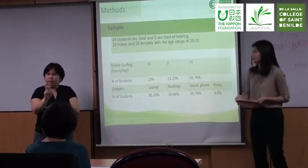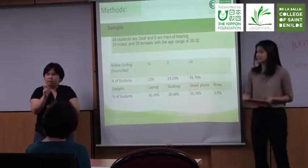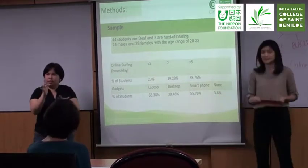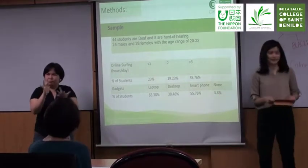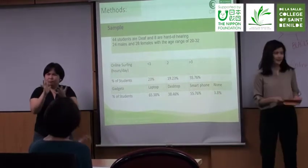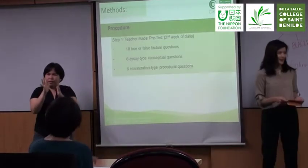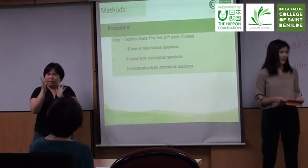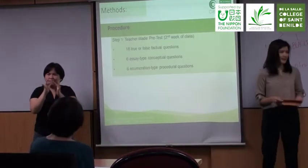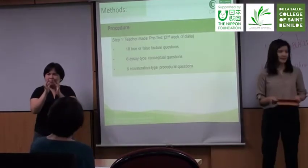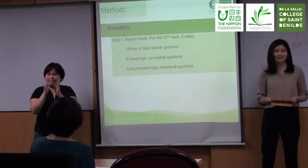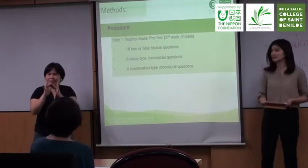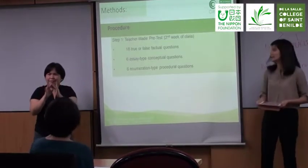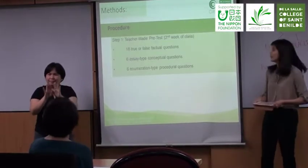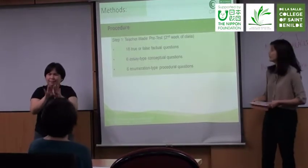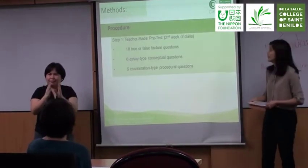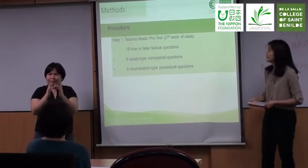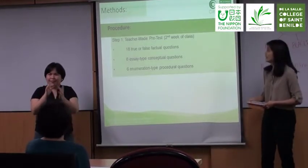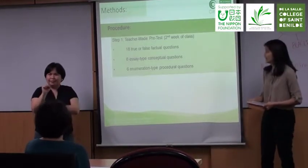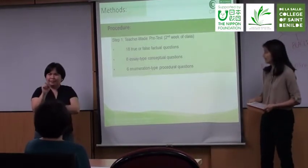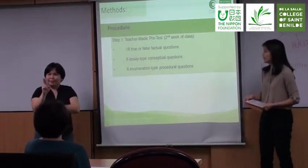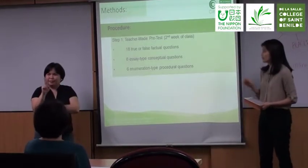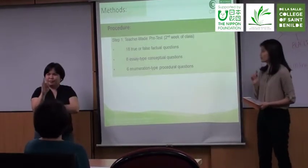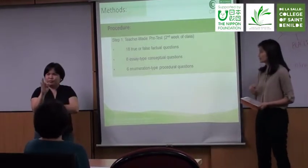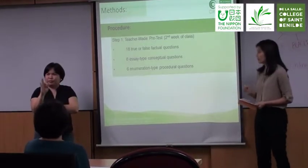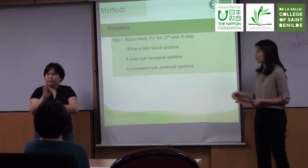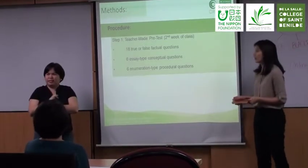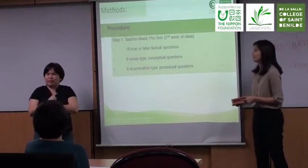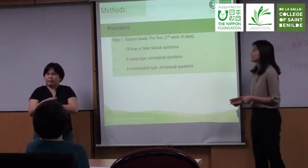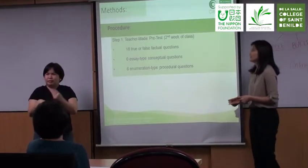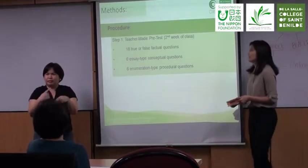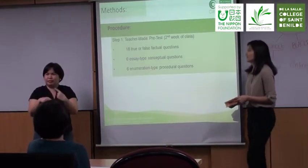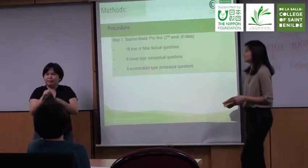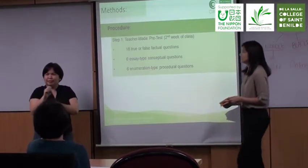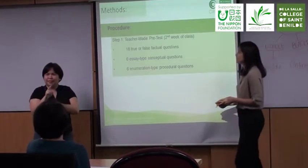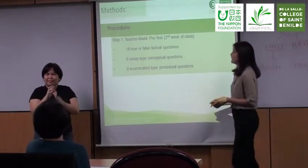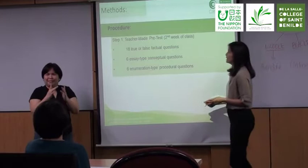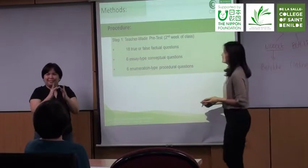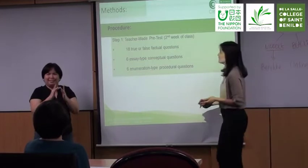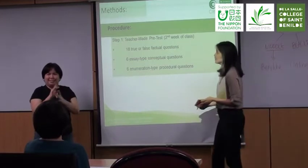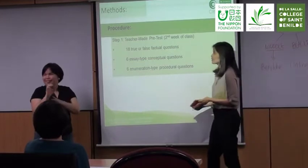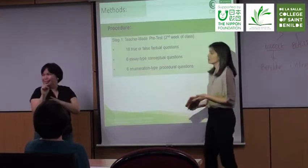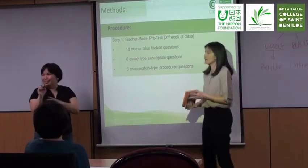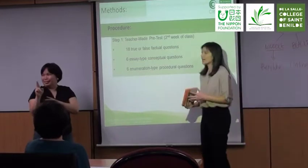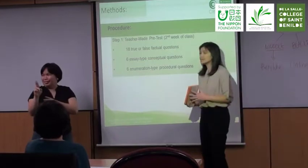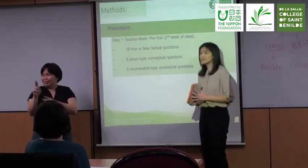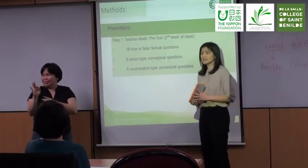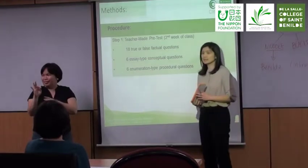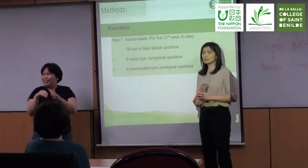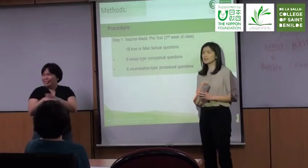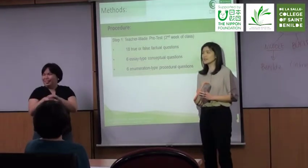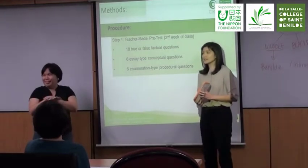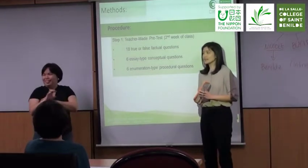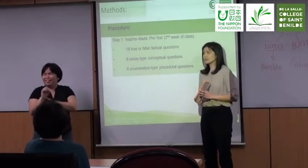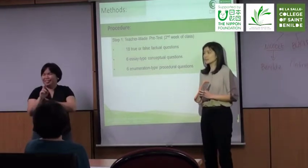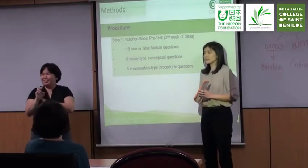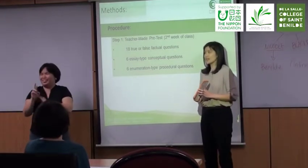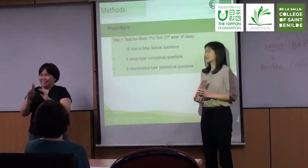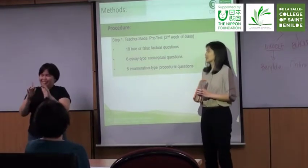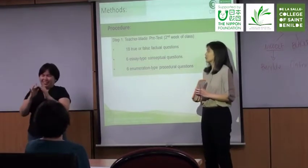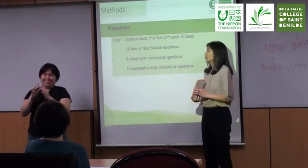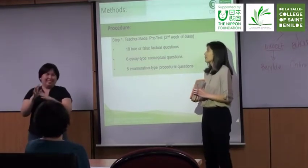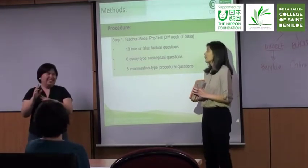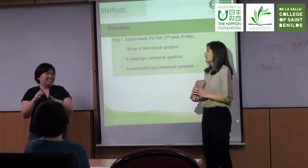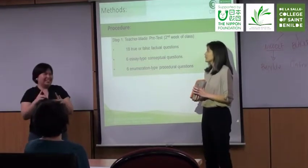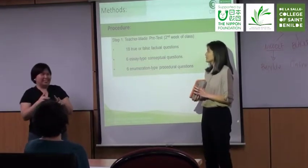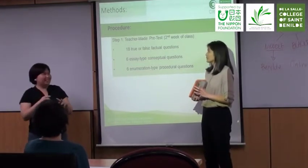yeah. Next. Okay, so step 1, I did a teacher-made pre-test and